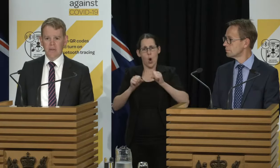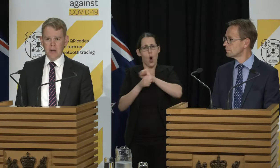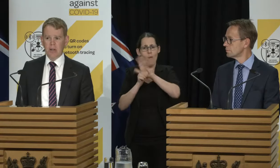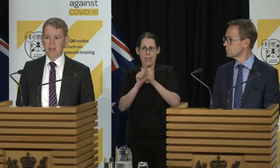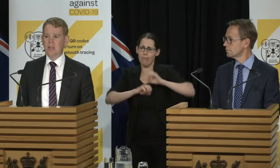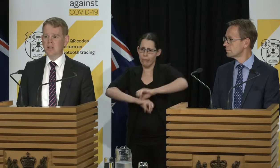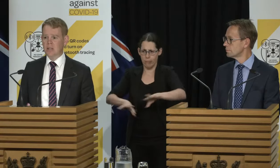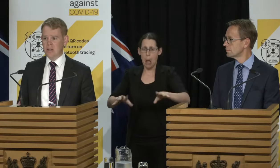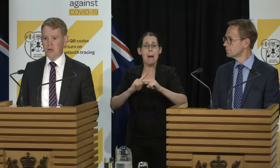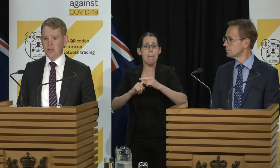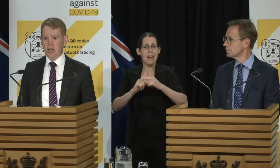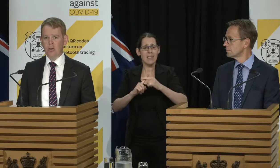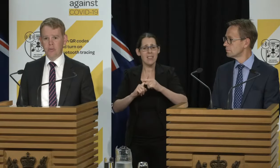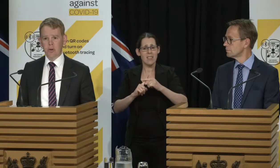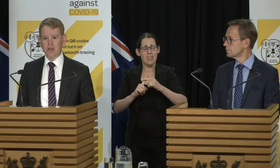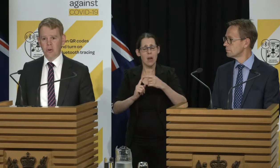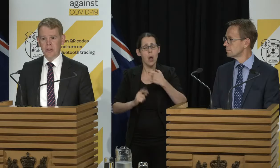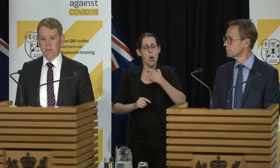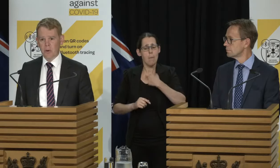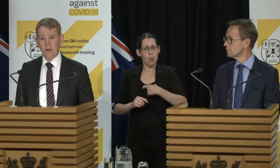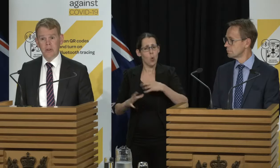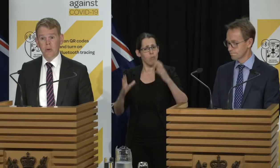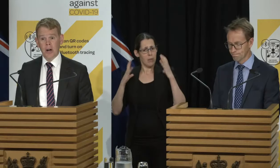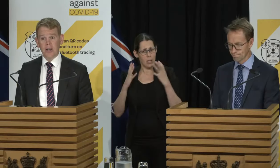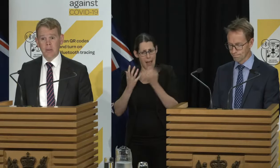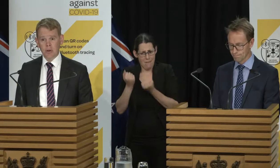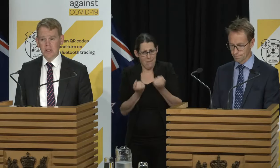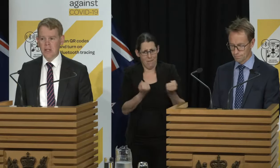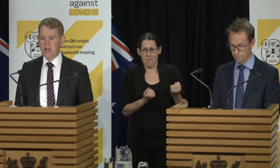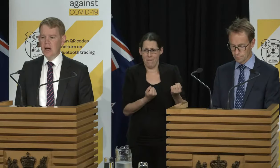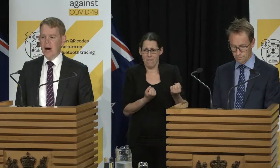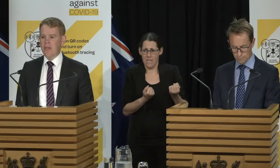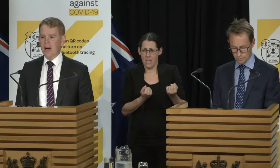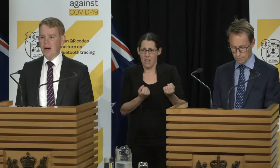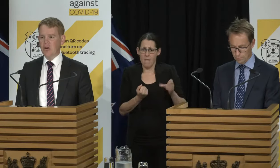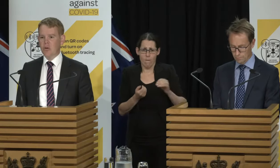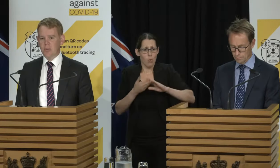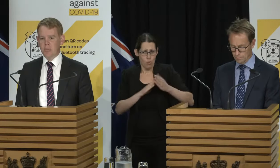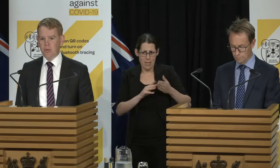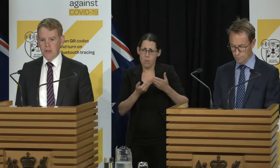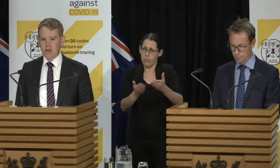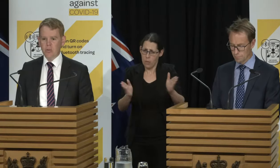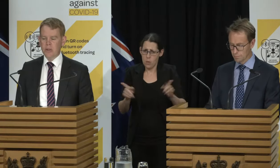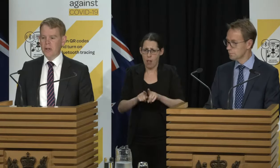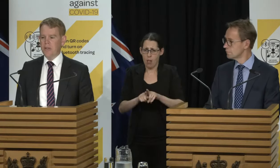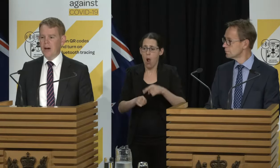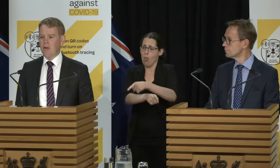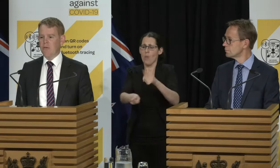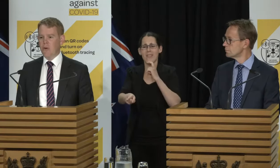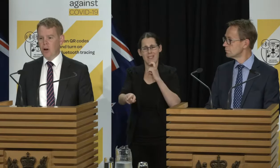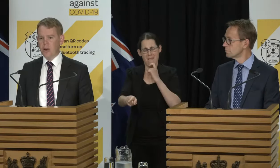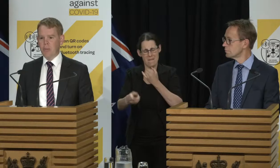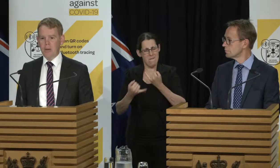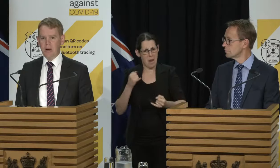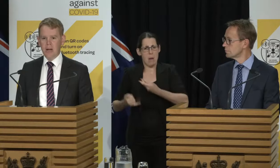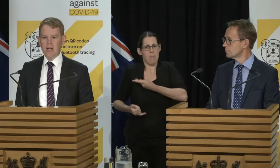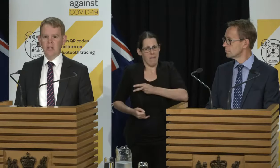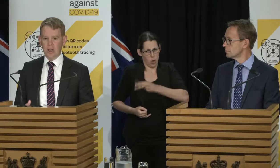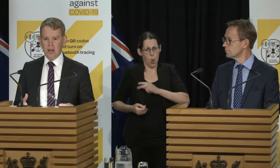and to their families, in the sense that there is a lot of pressure on them from within the wider community. They are incredibly professional. They are